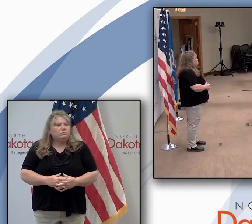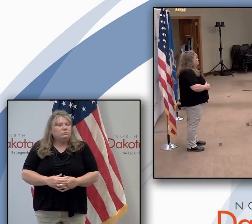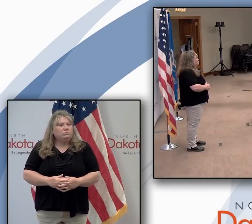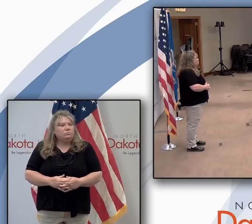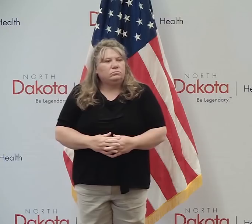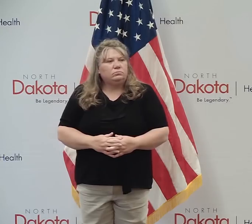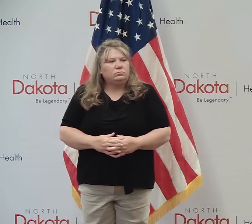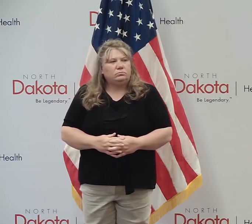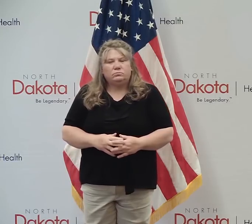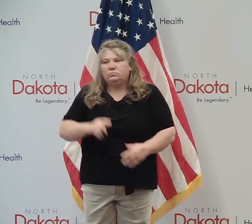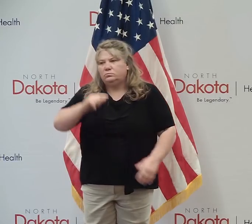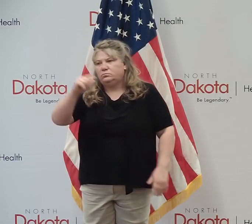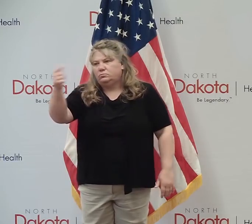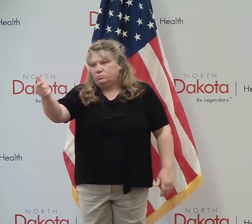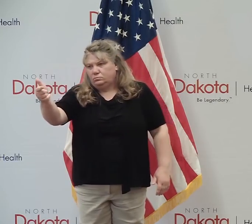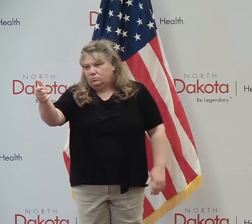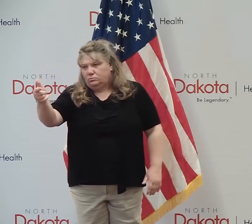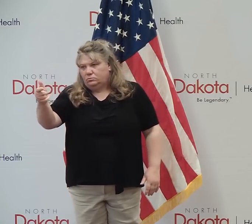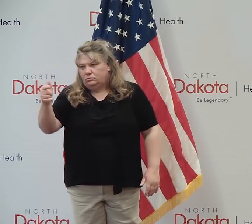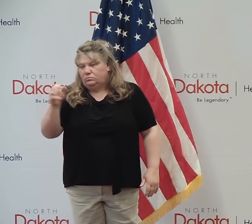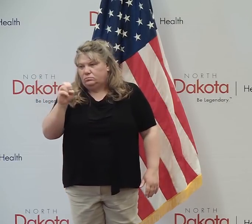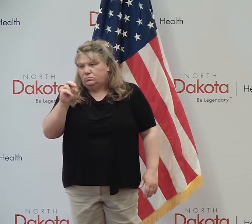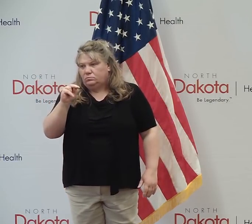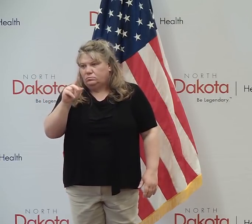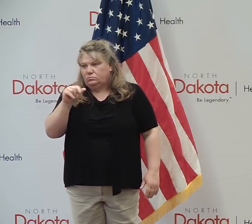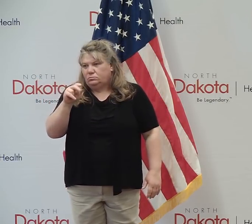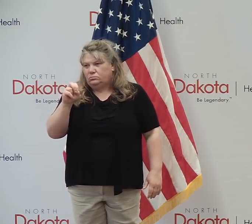We'll go online then to Jack.